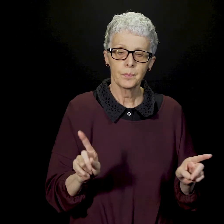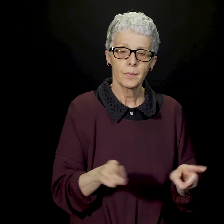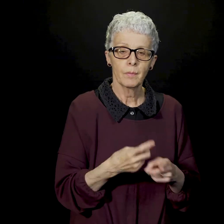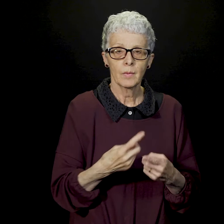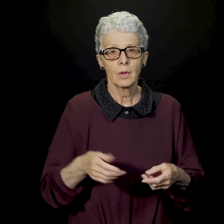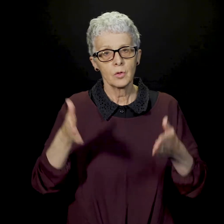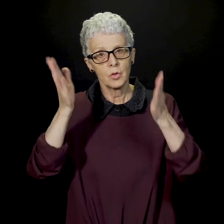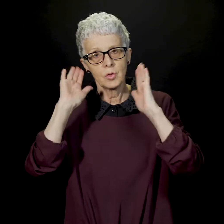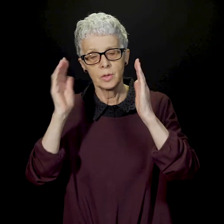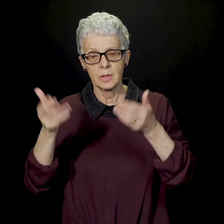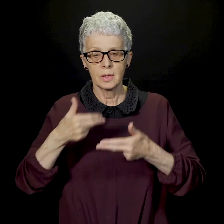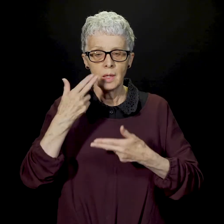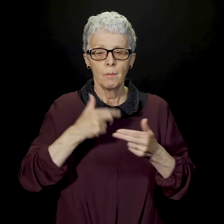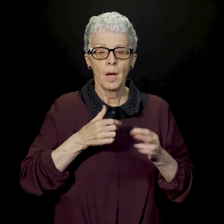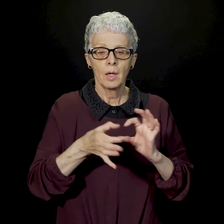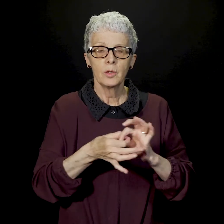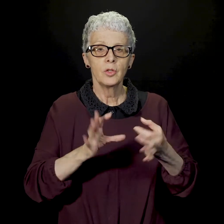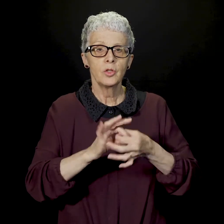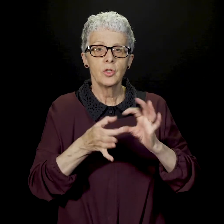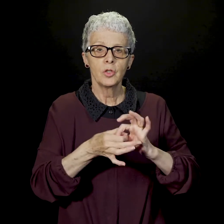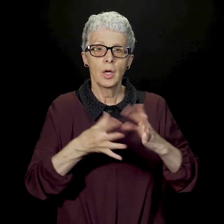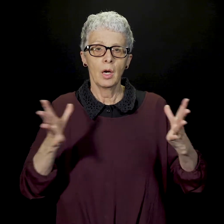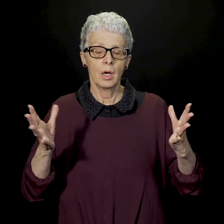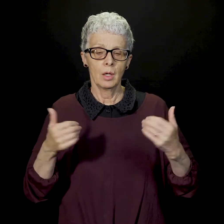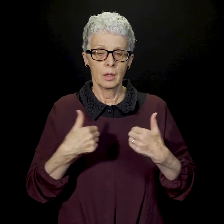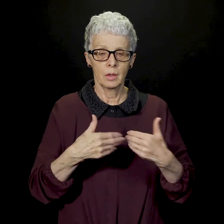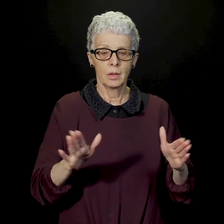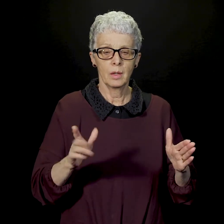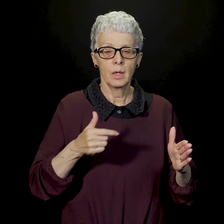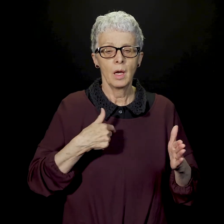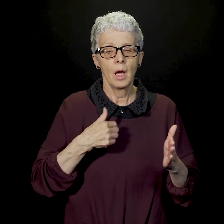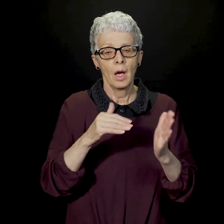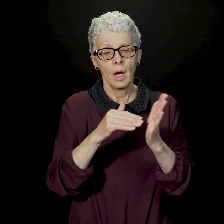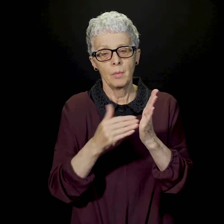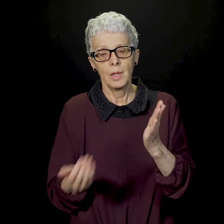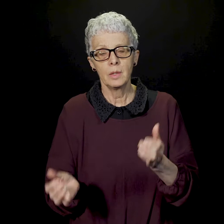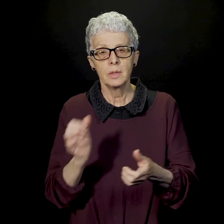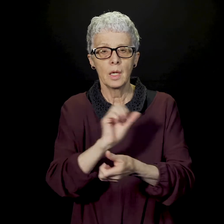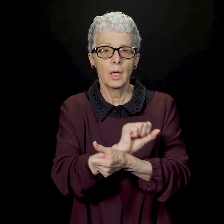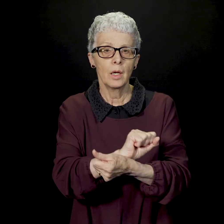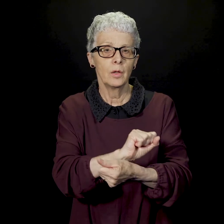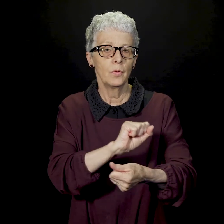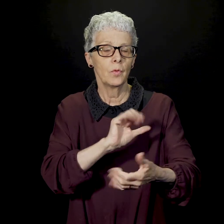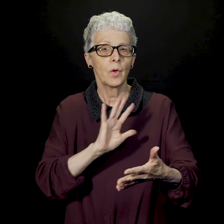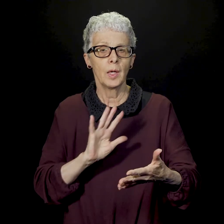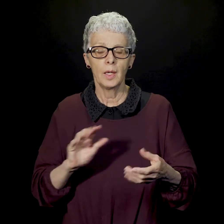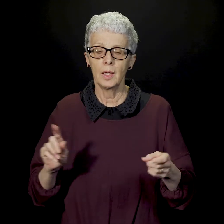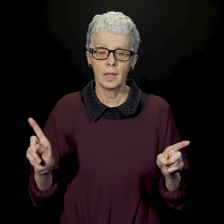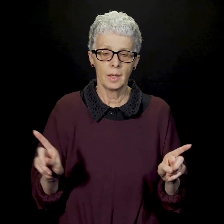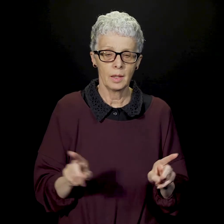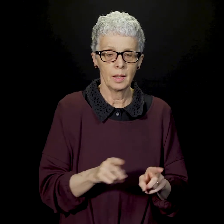church to sing this out. My chains are gone, I've been set